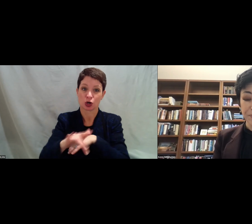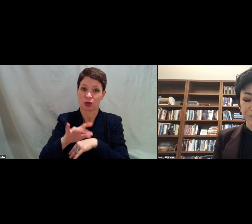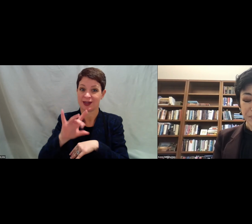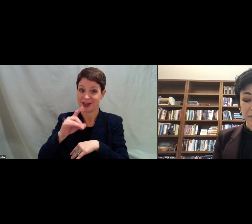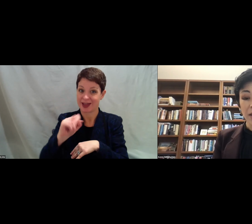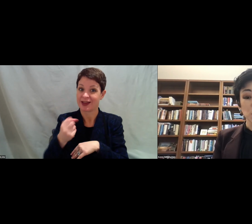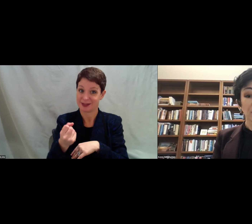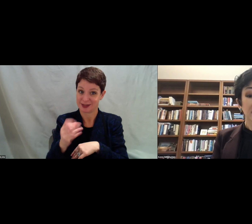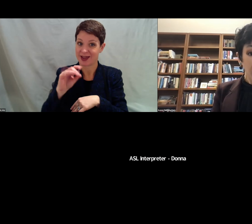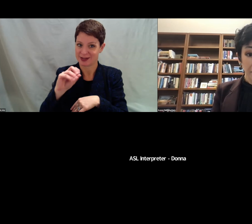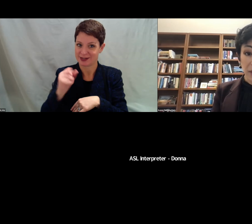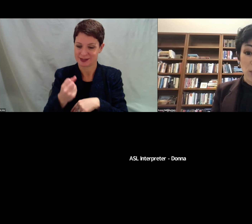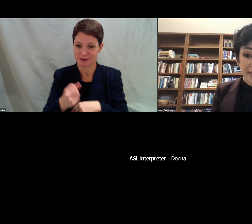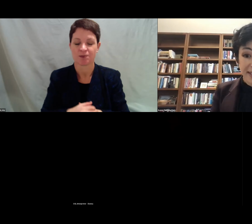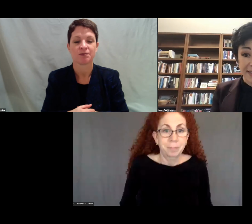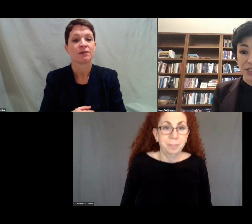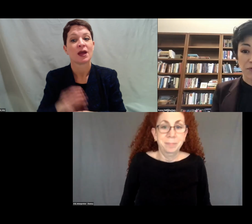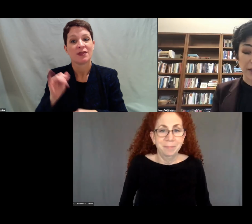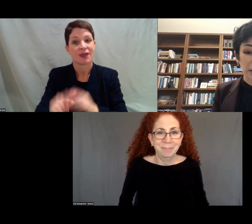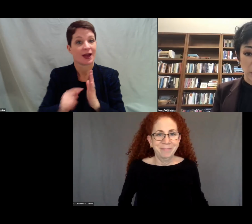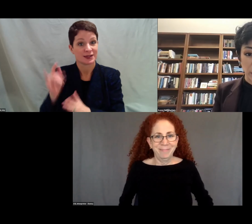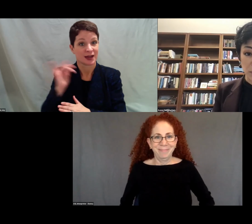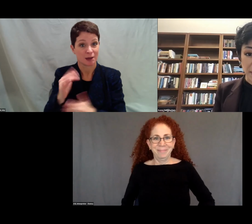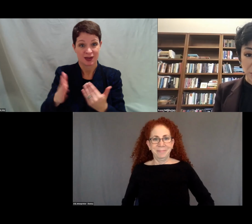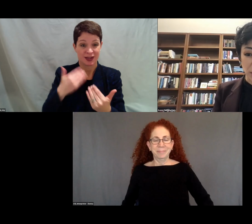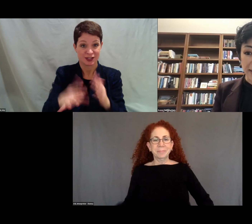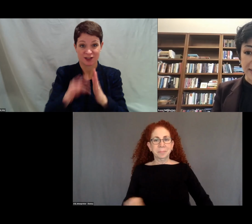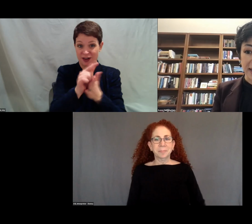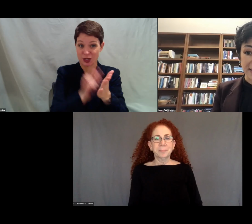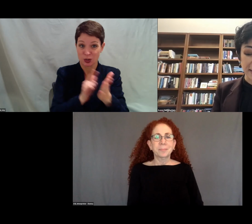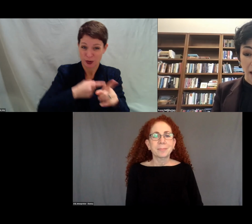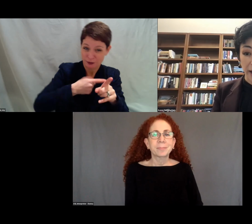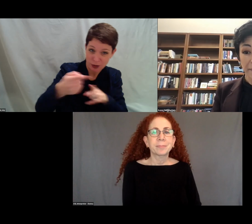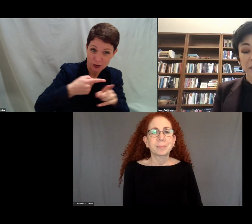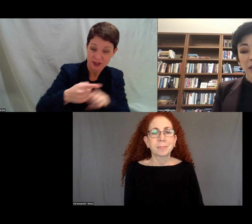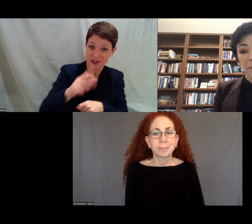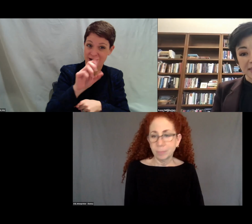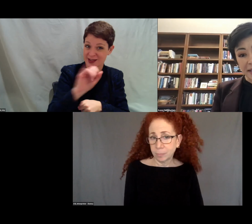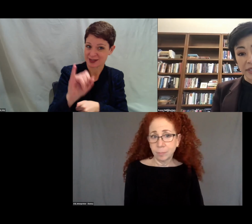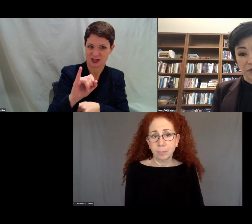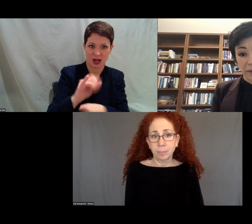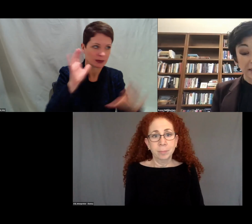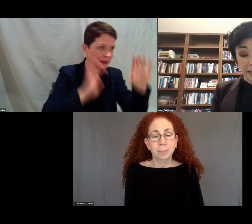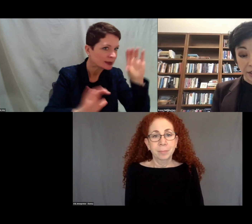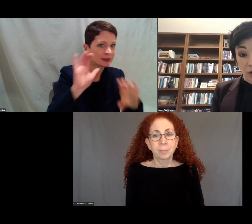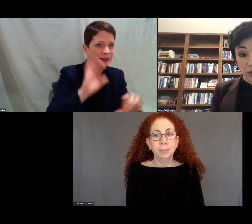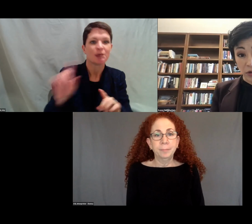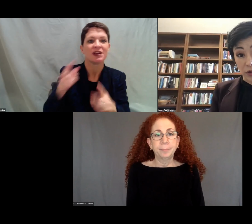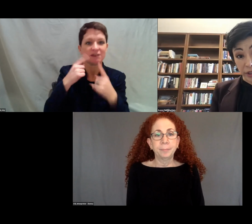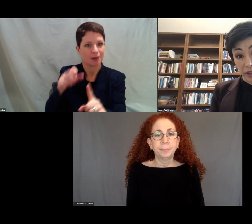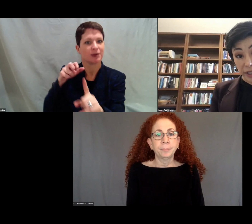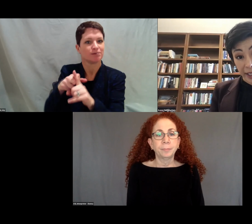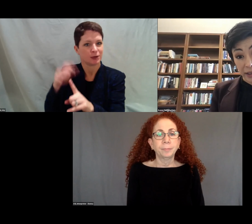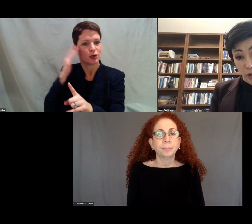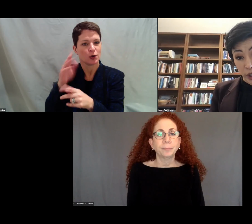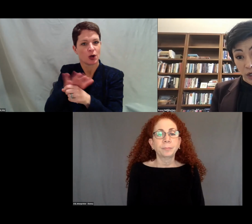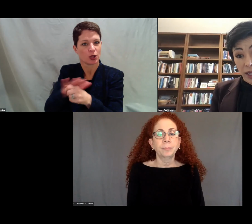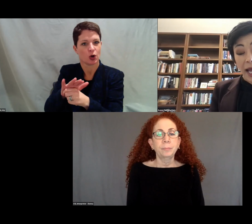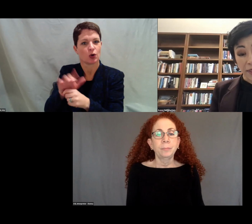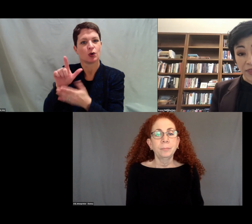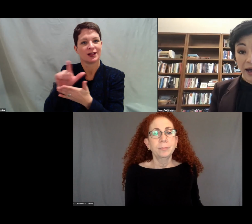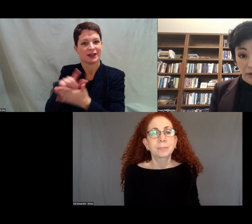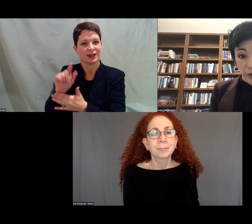1980s. So at the time, it wasn't easy to find a lawyer who specialized in SSI, but Zebley's family did know a local legal aid